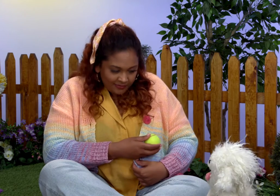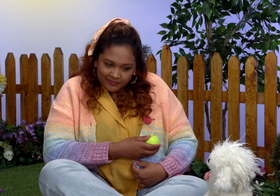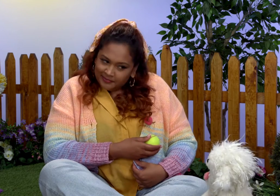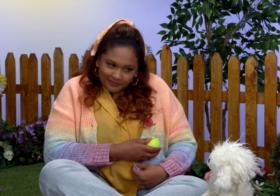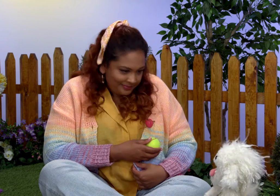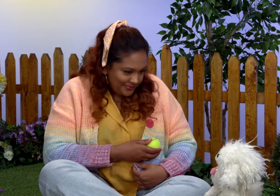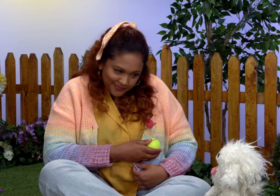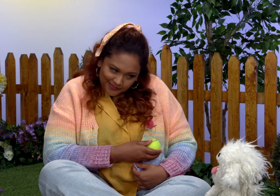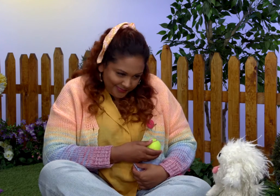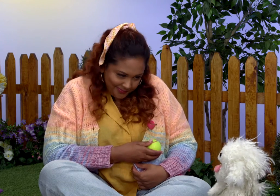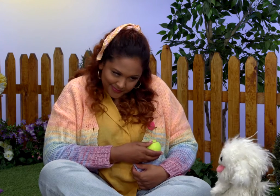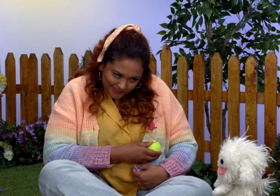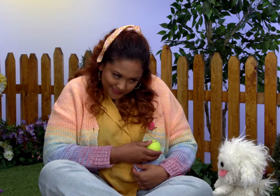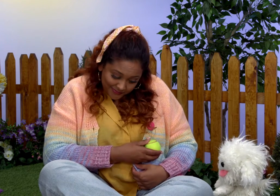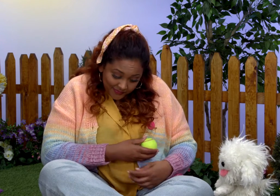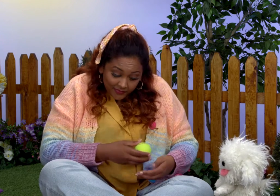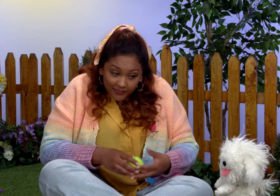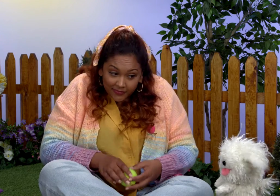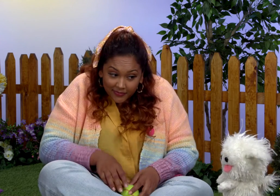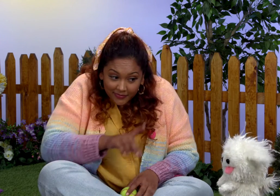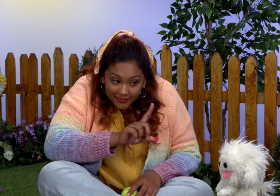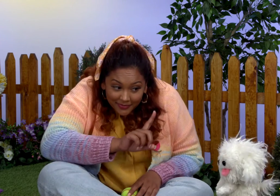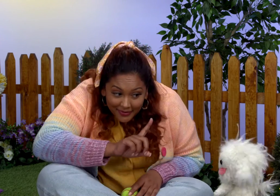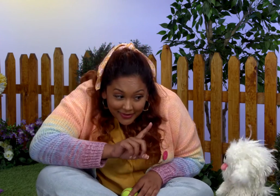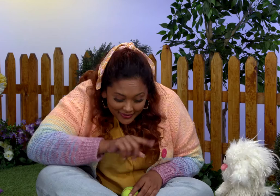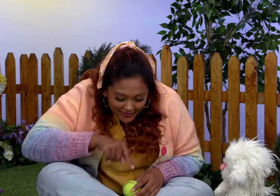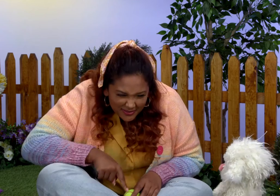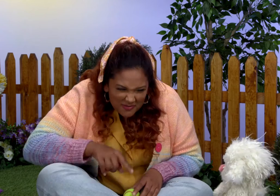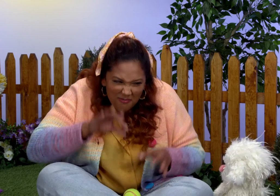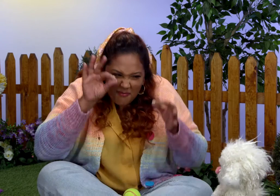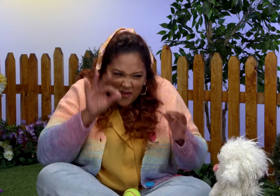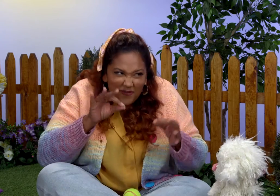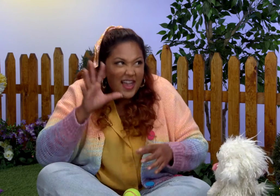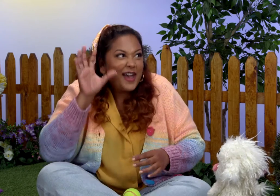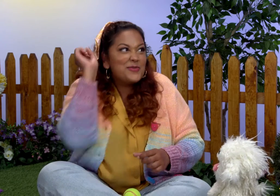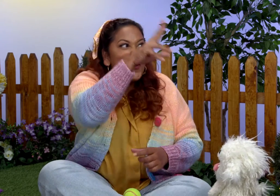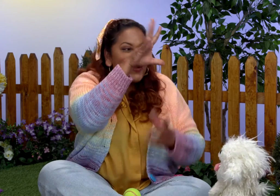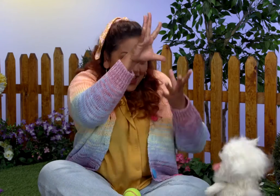I don't think a tennis ball is going to work But it will be perfect for fetch